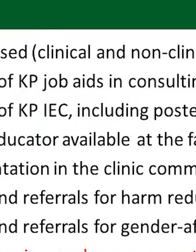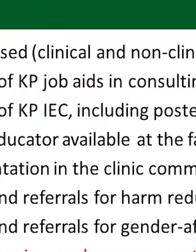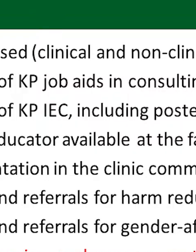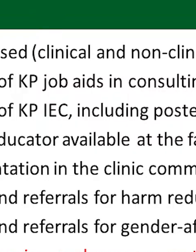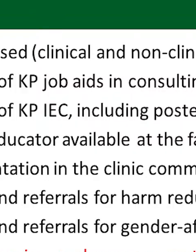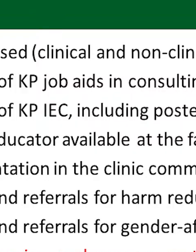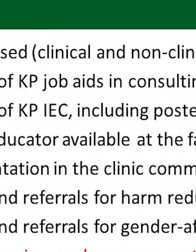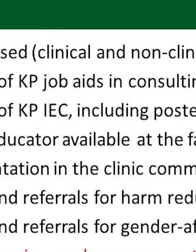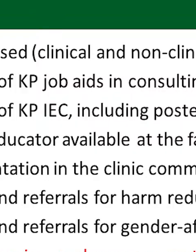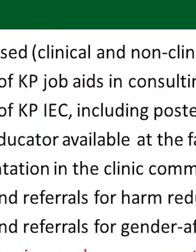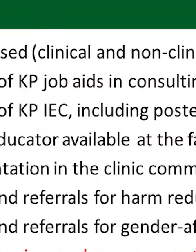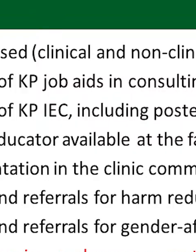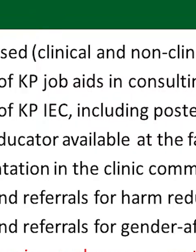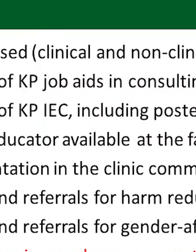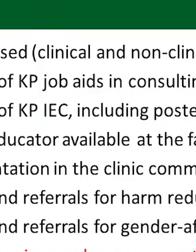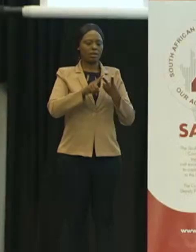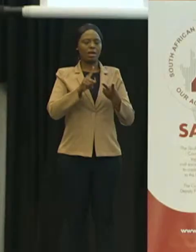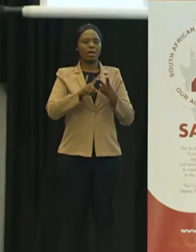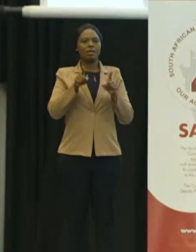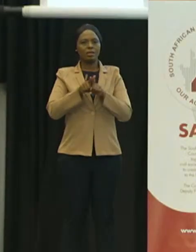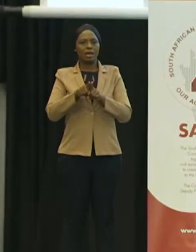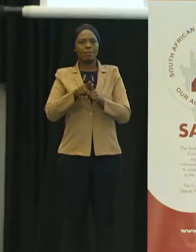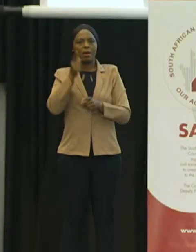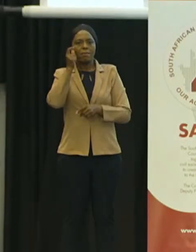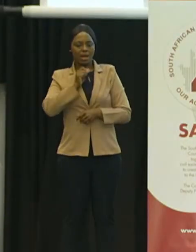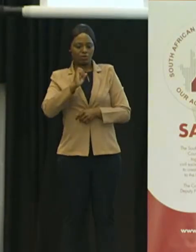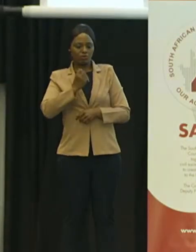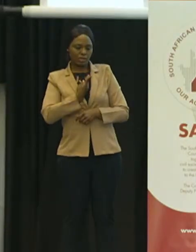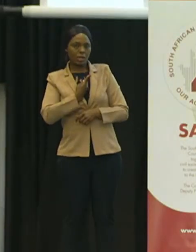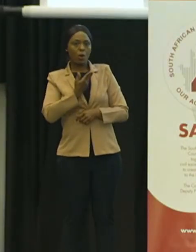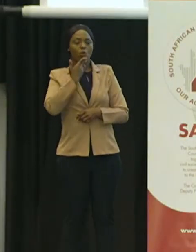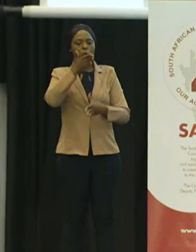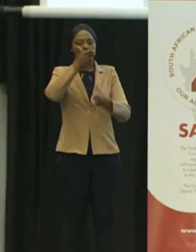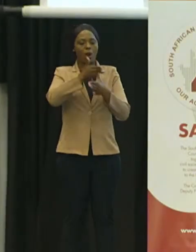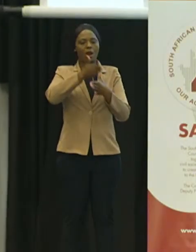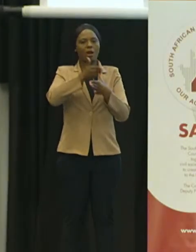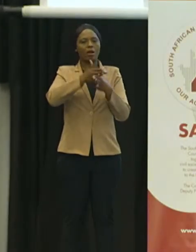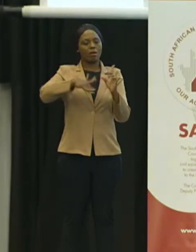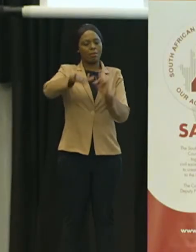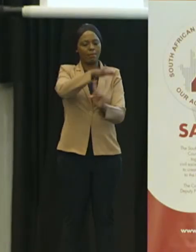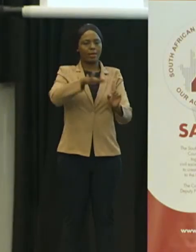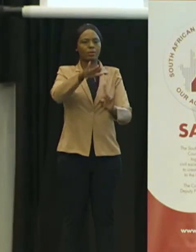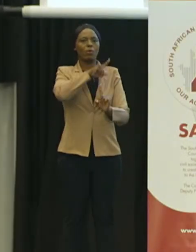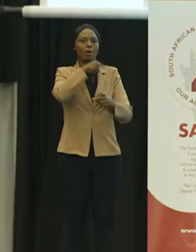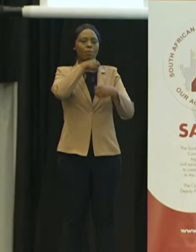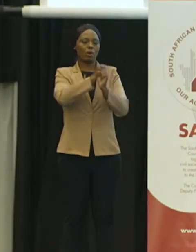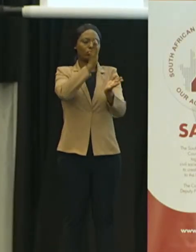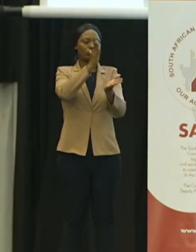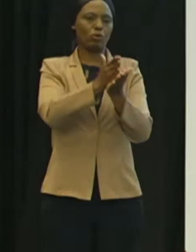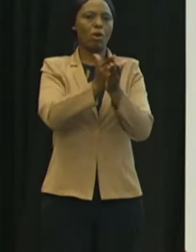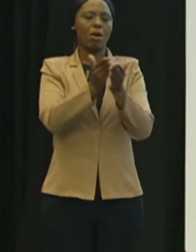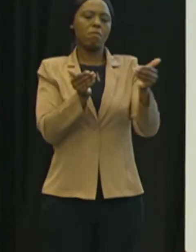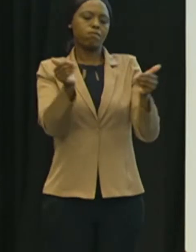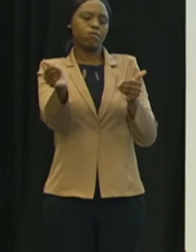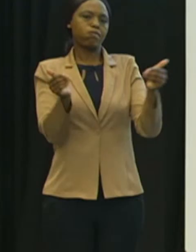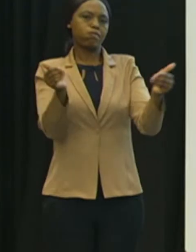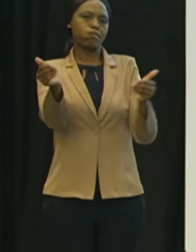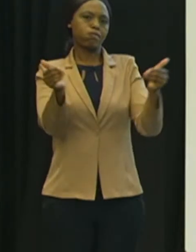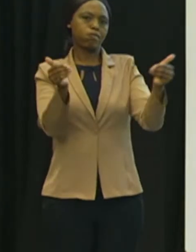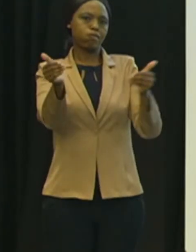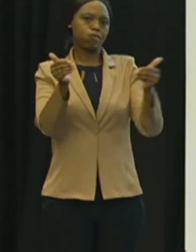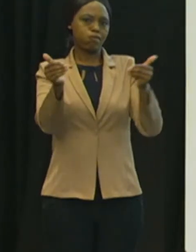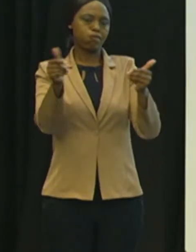or a transgender man that works in that facility, and also be able to manage them accordingly and refer